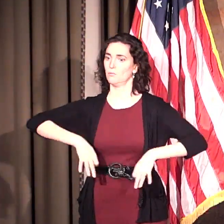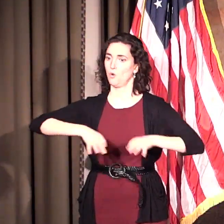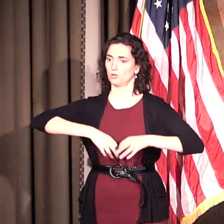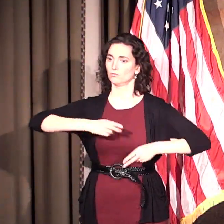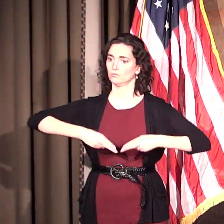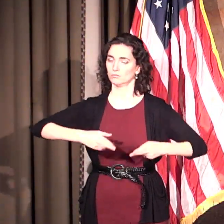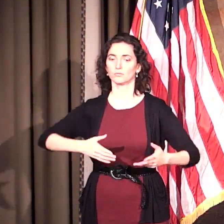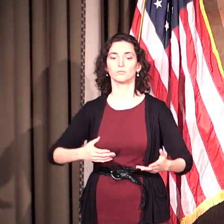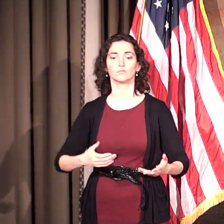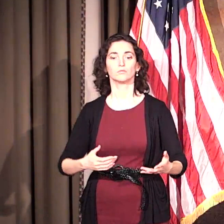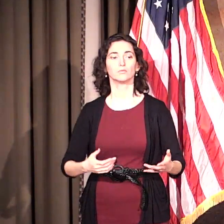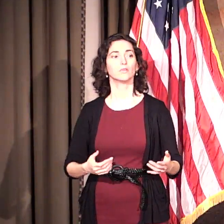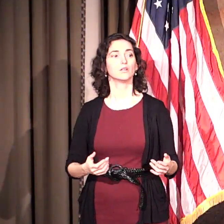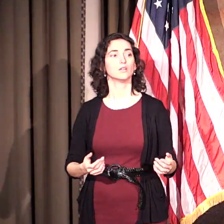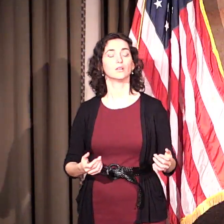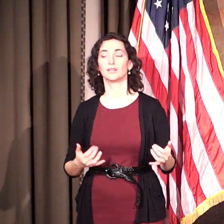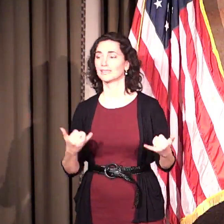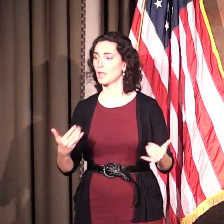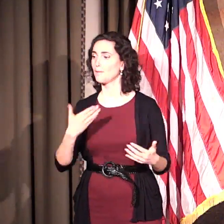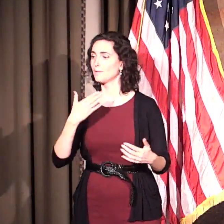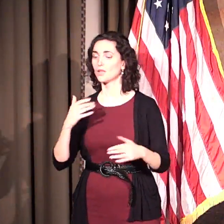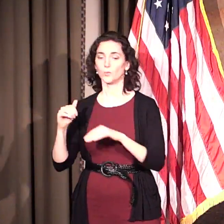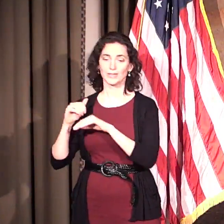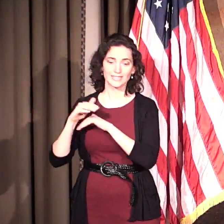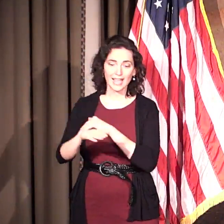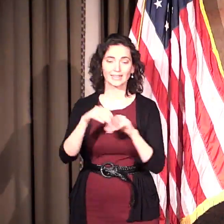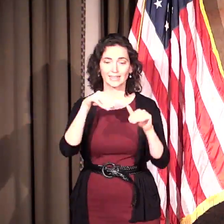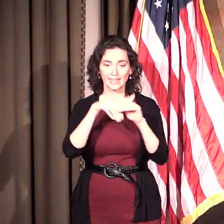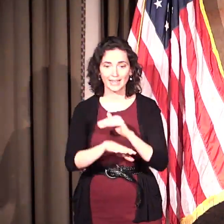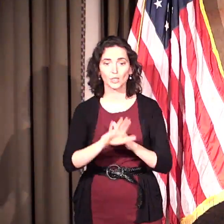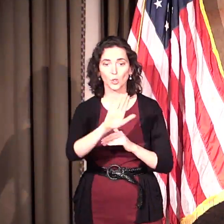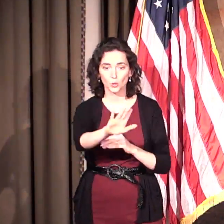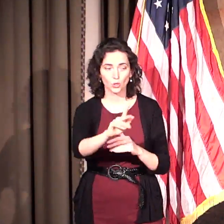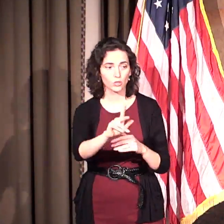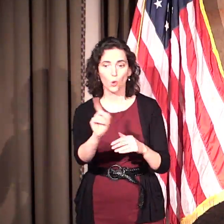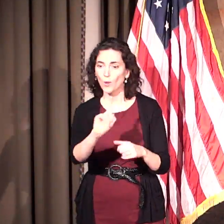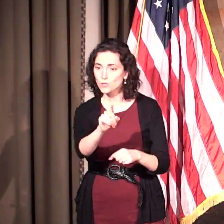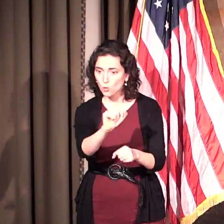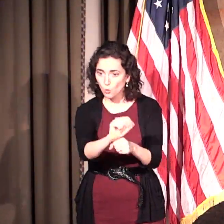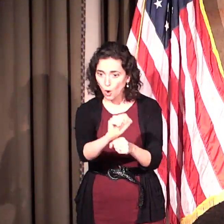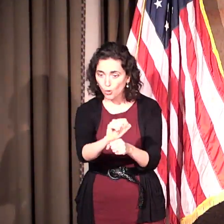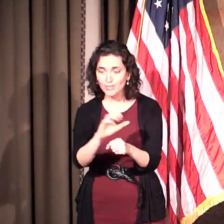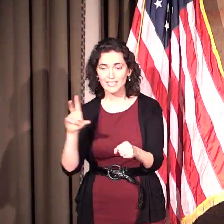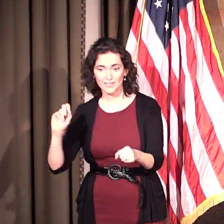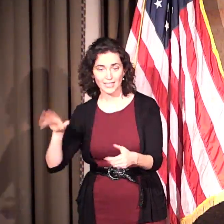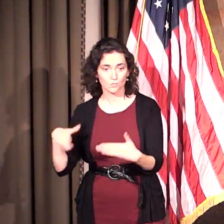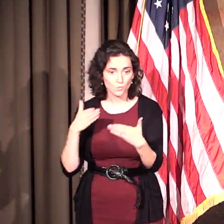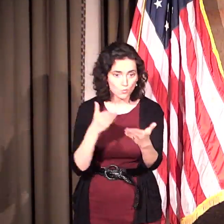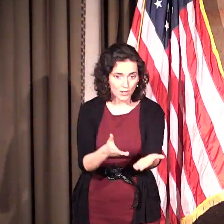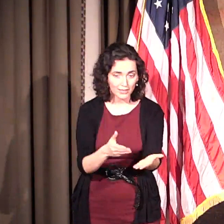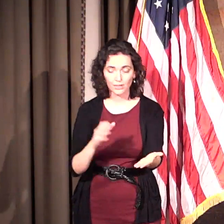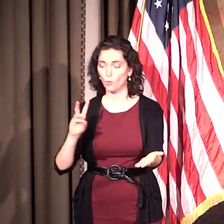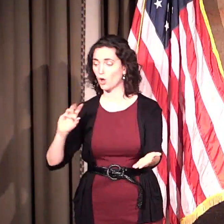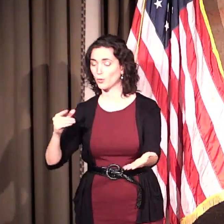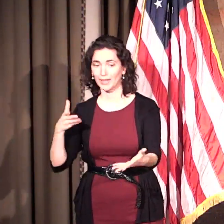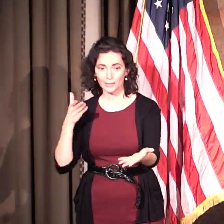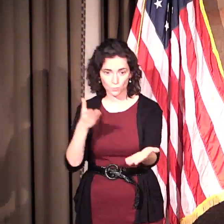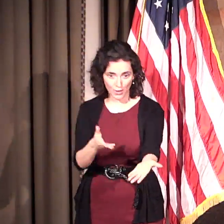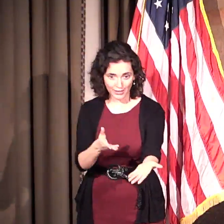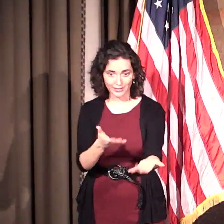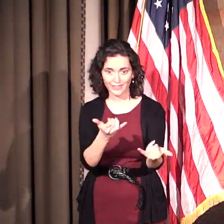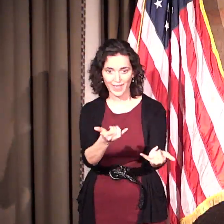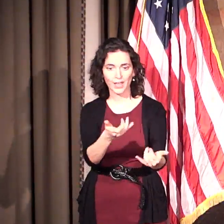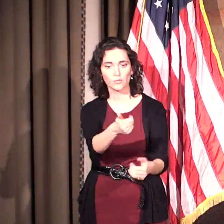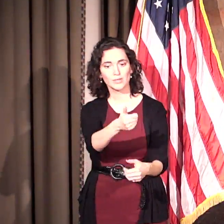and it's never going to be more convenient than when we send CVS or Walgreens to your place of employment and they make it available to you and they give you an opportunity